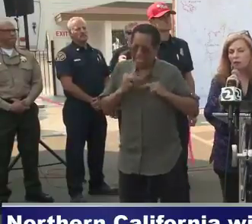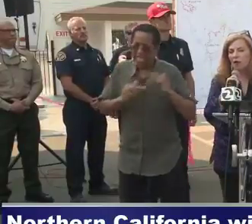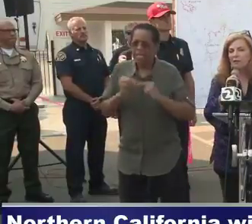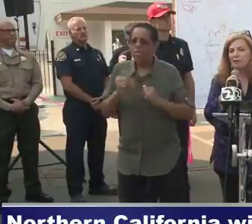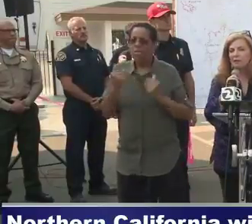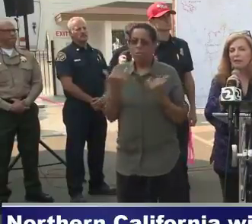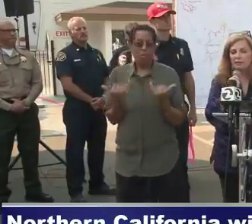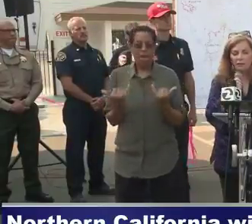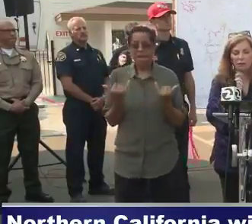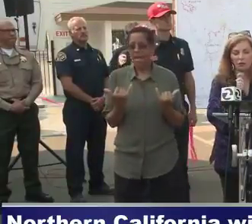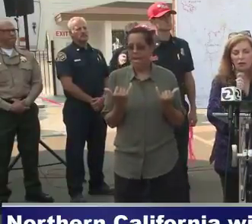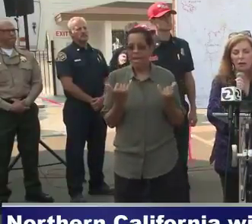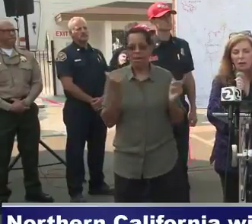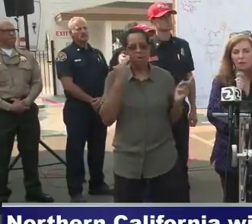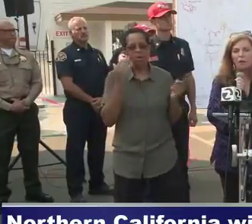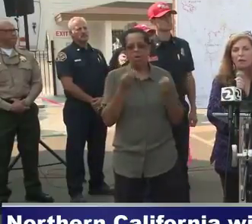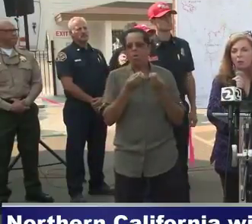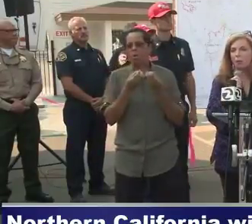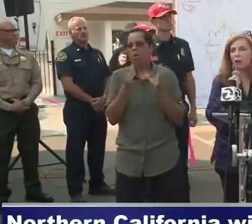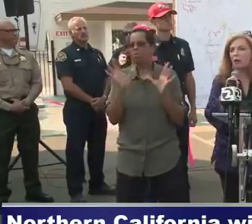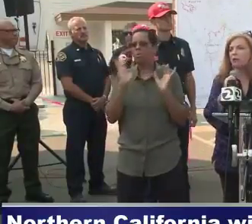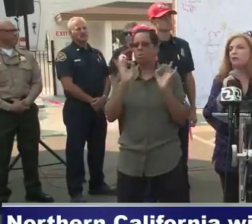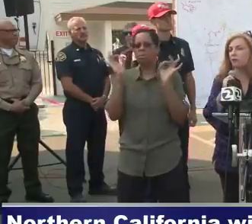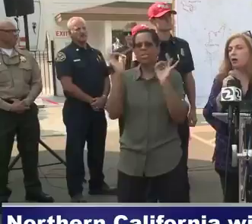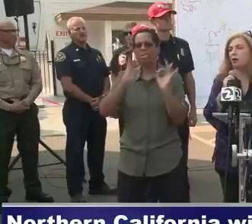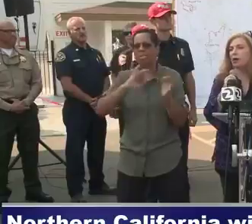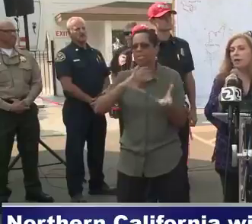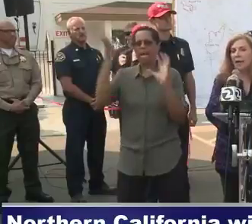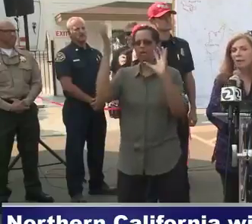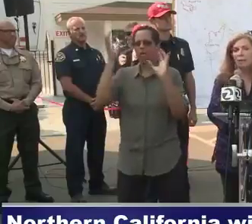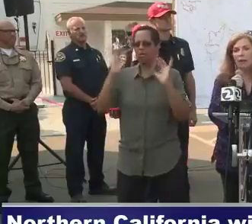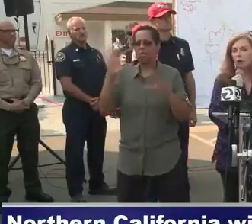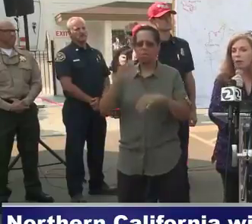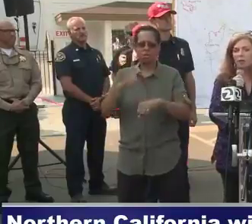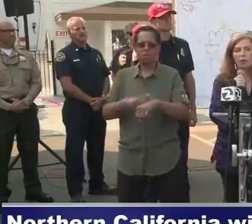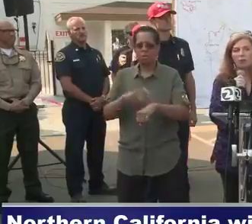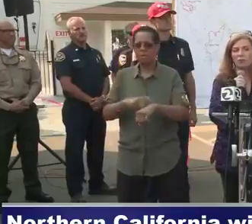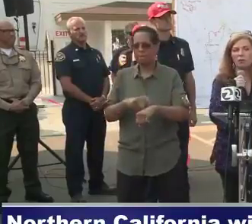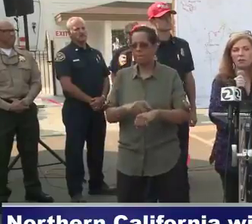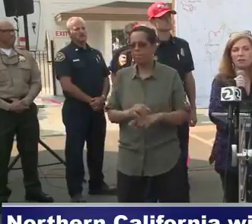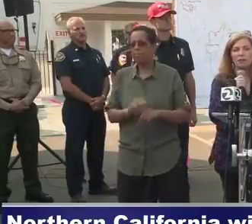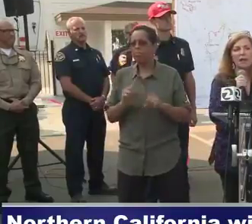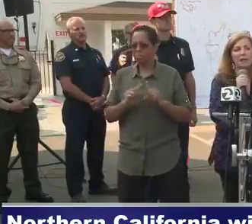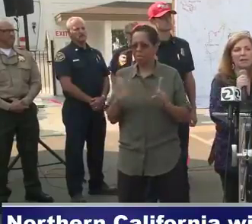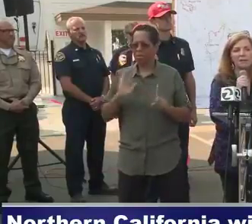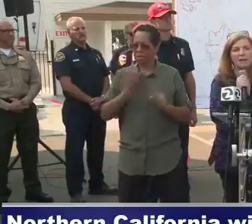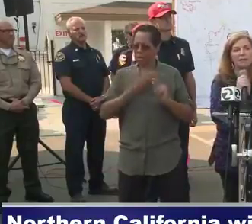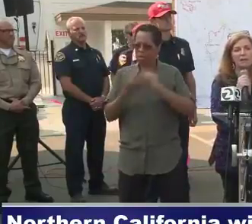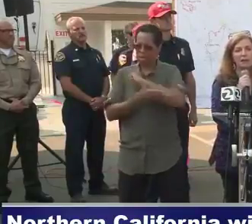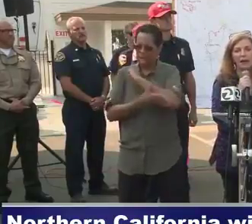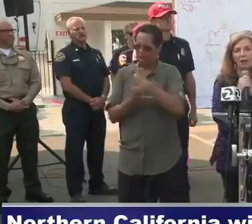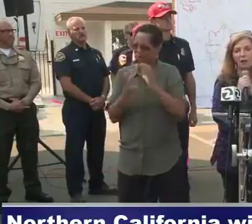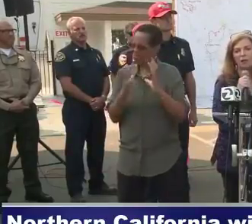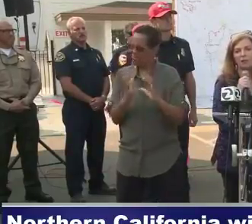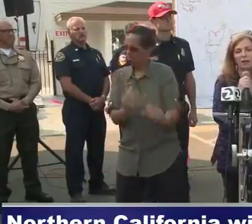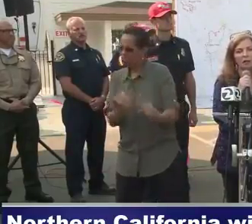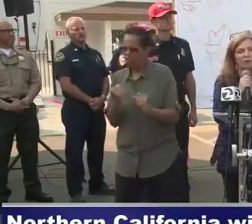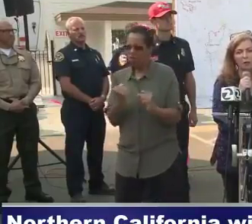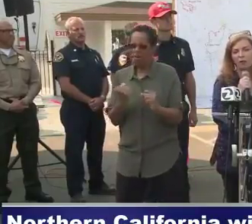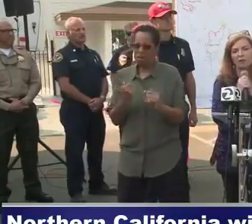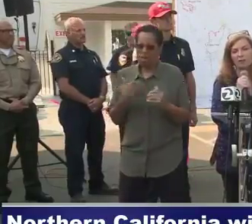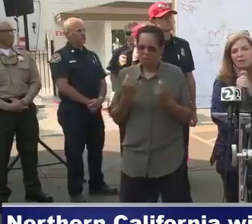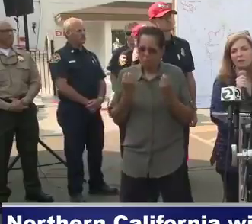catastrophic losses and difficult times, but we are a strong county and we have resources and cities and counties